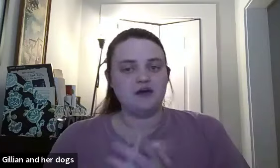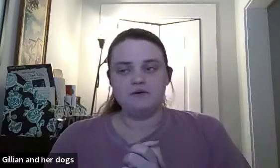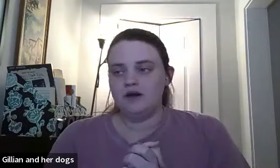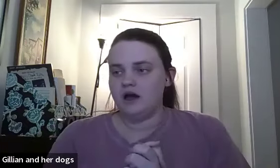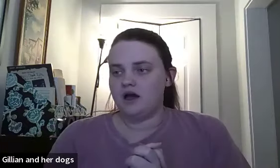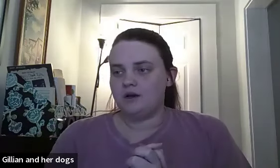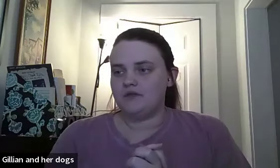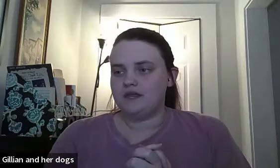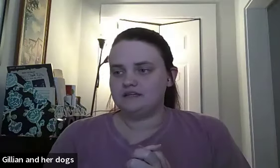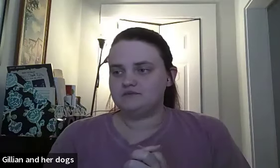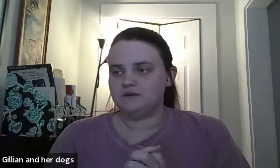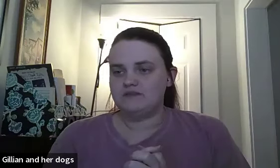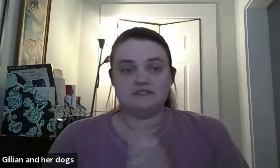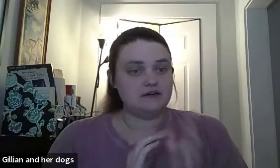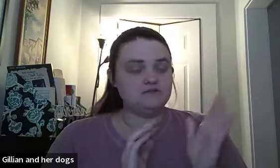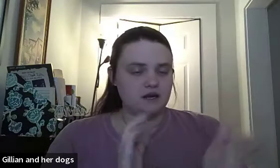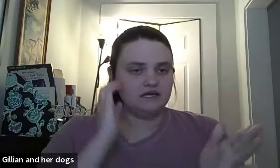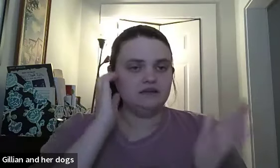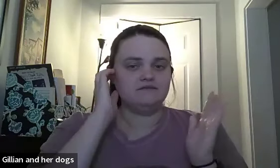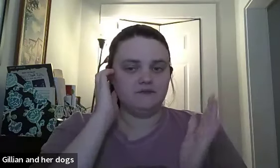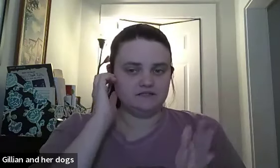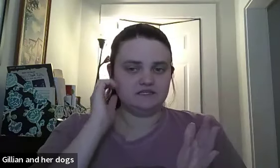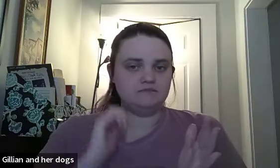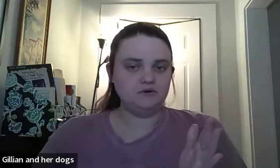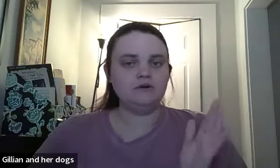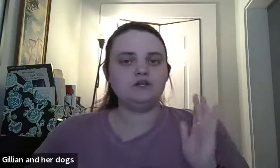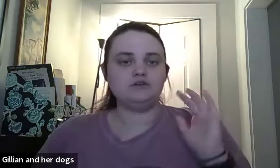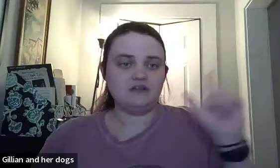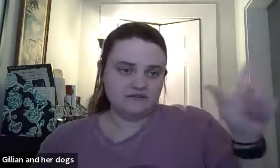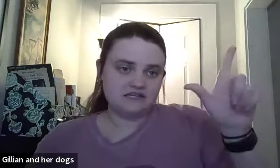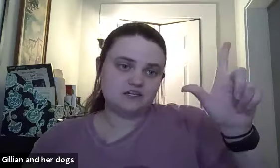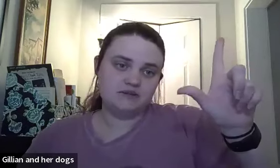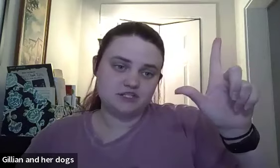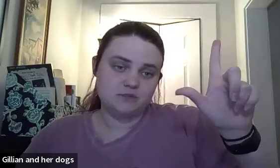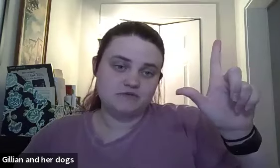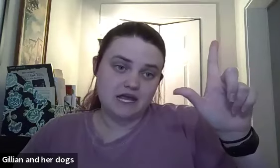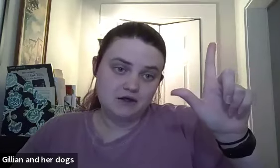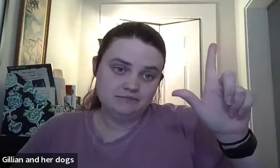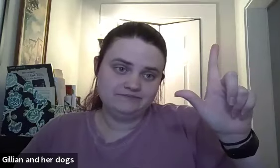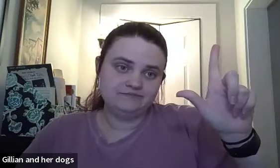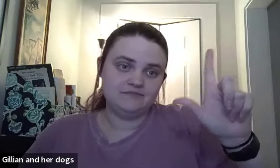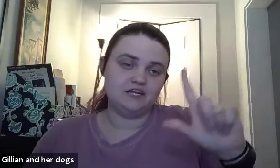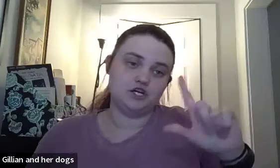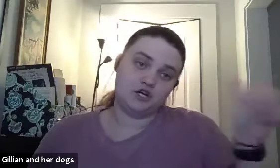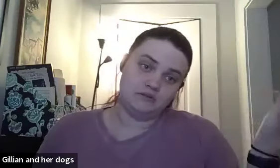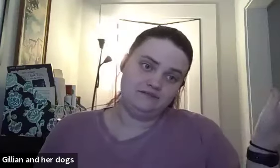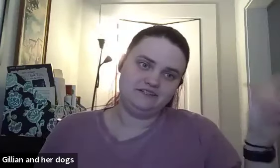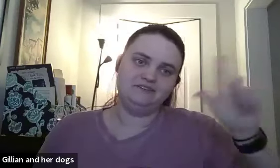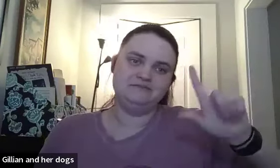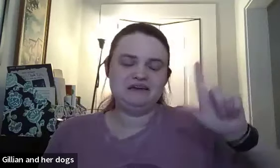So the next one we have is left and right. Very simple. Your left hand is going to be in the shape of an L, and you're going to go left